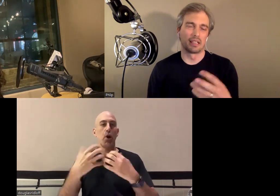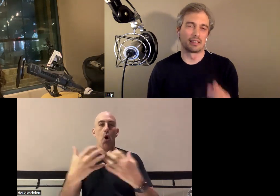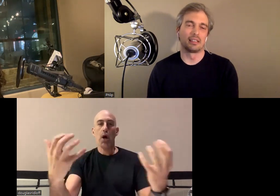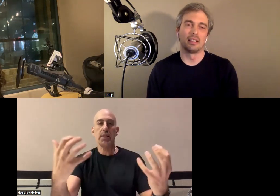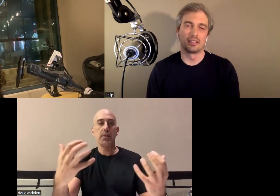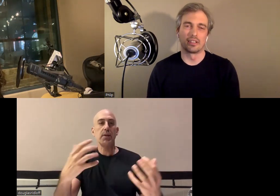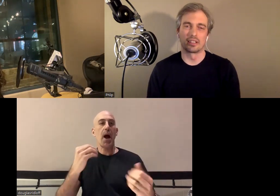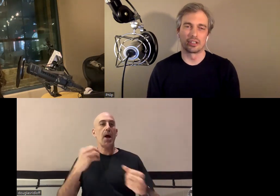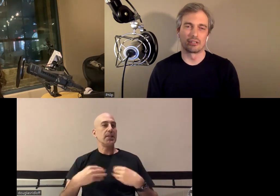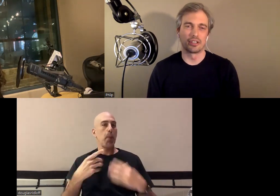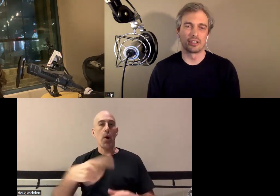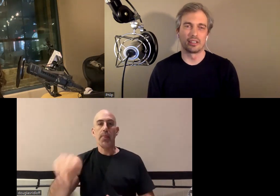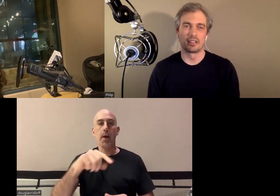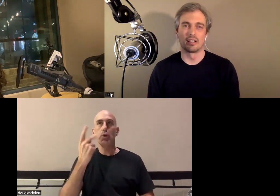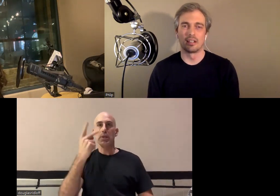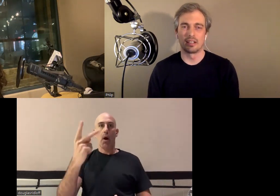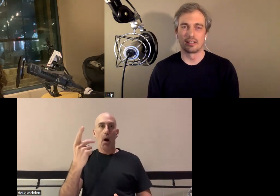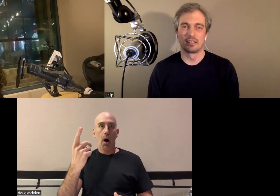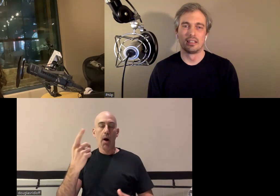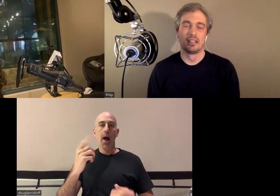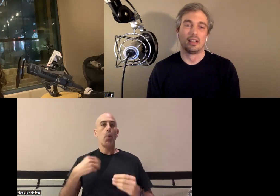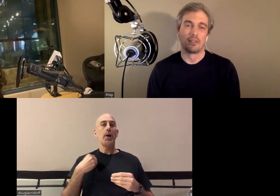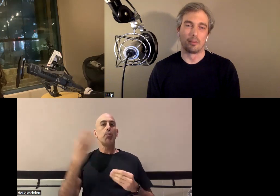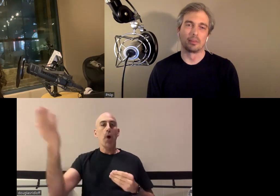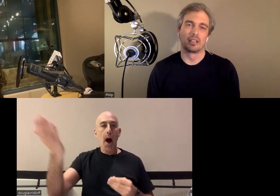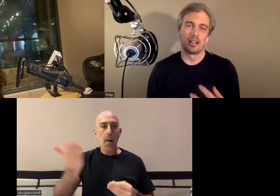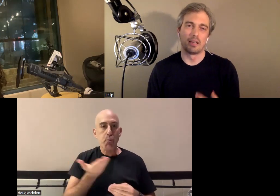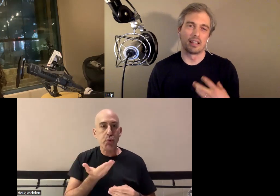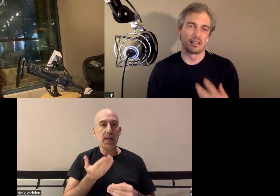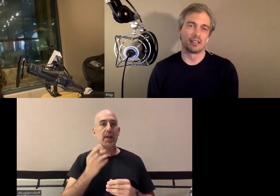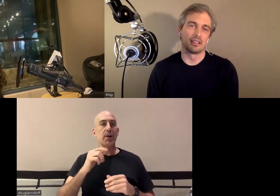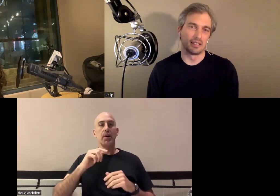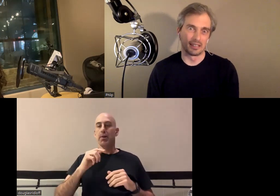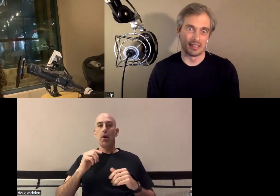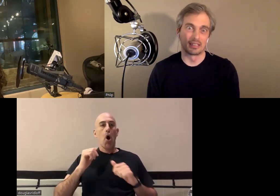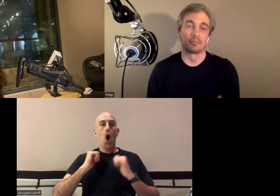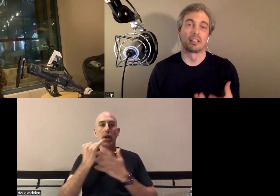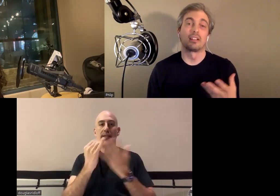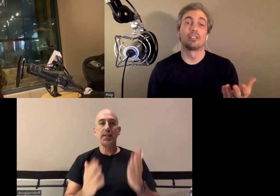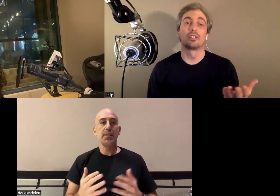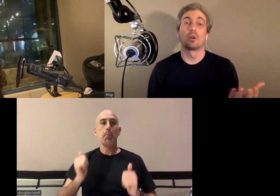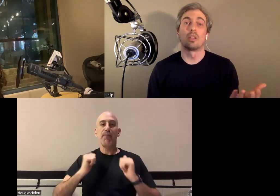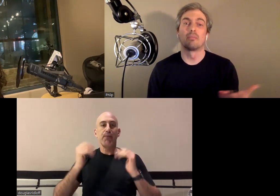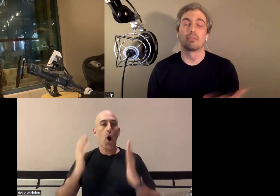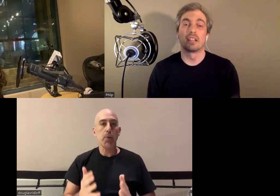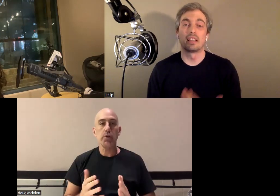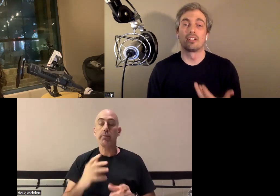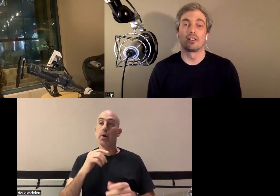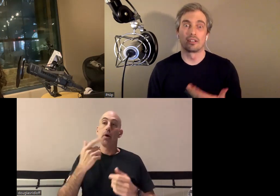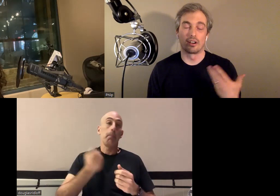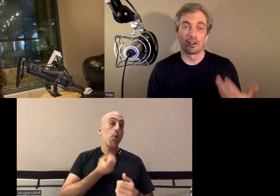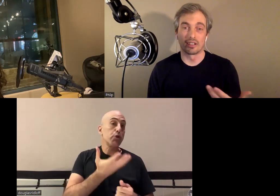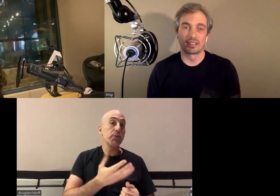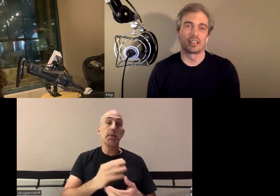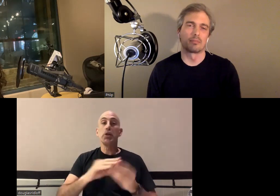to plant the seeds of the next generation into that audience, for people to come and to see something, and also where we can bring